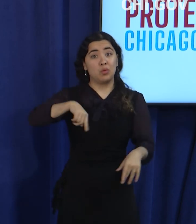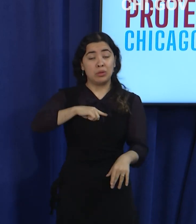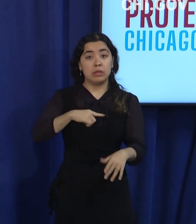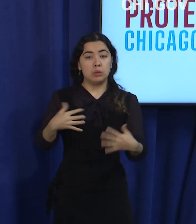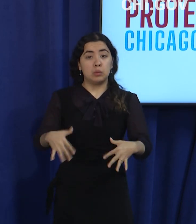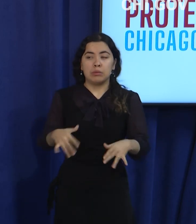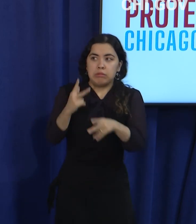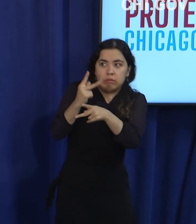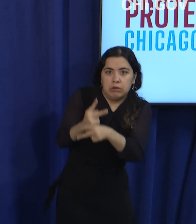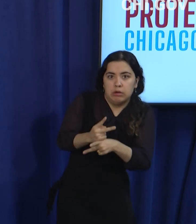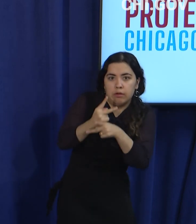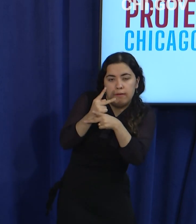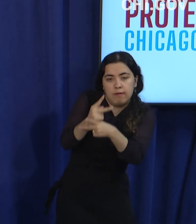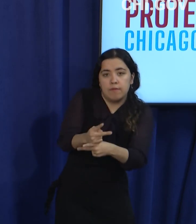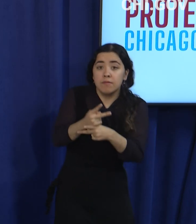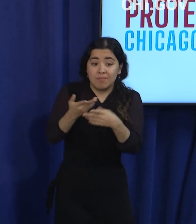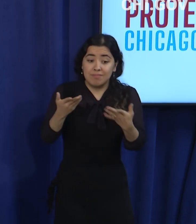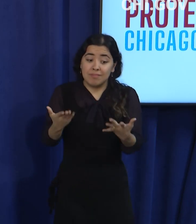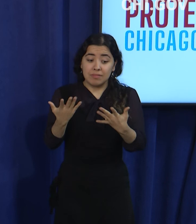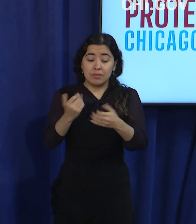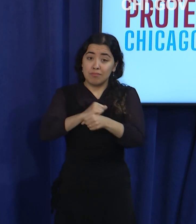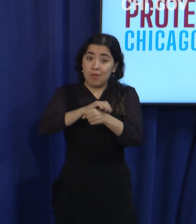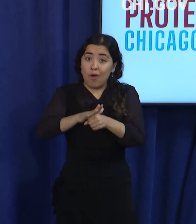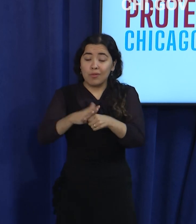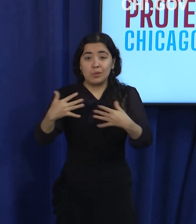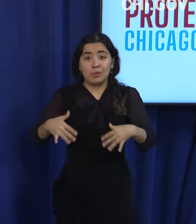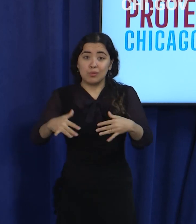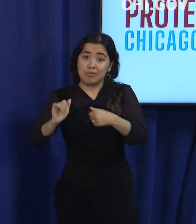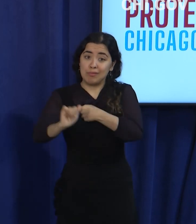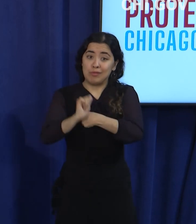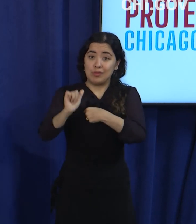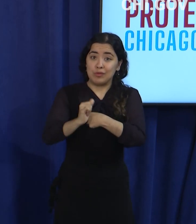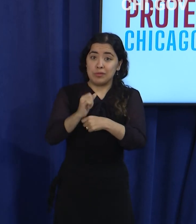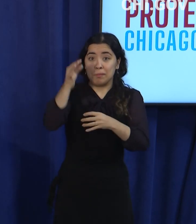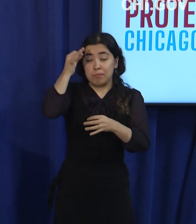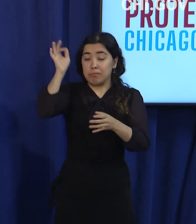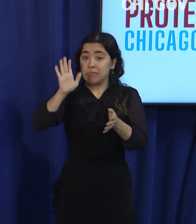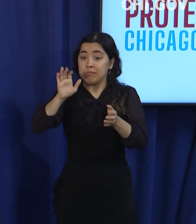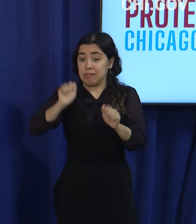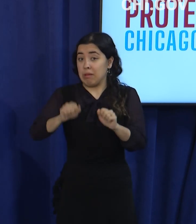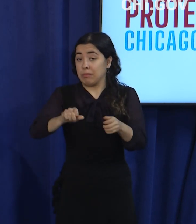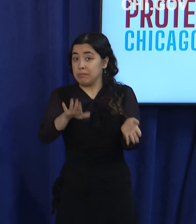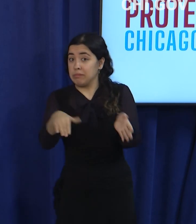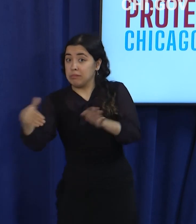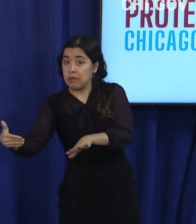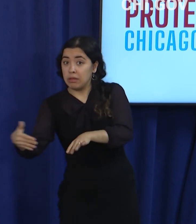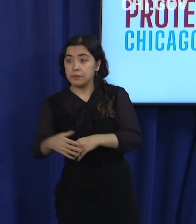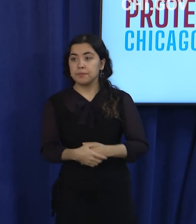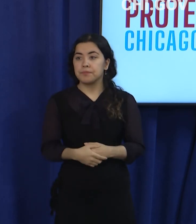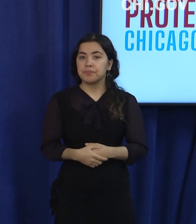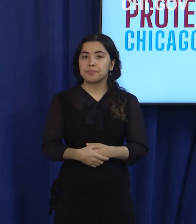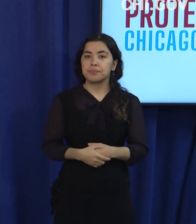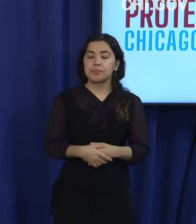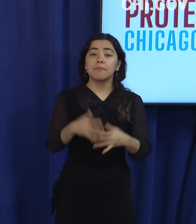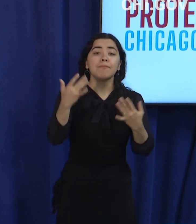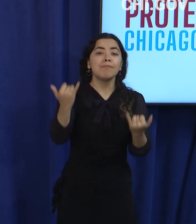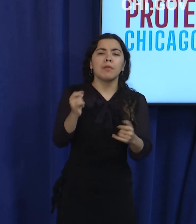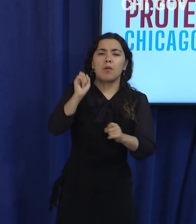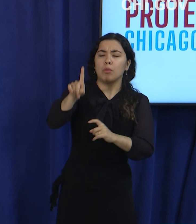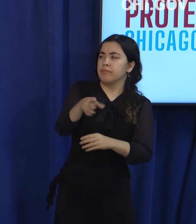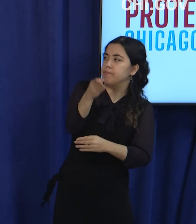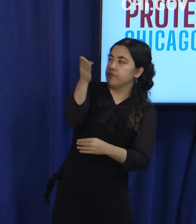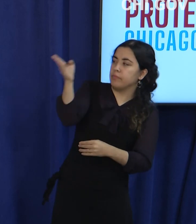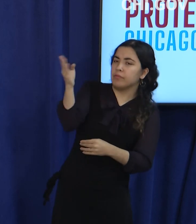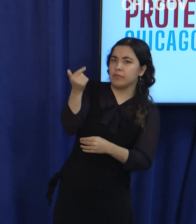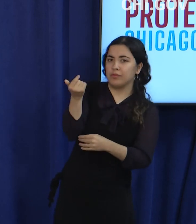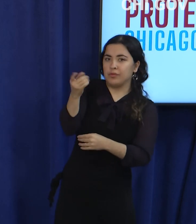in from Telemundo for Dr. Arwady, and that is, with the CDC considering a change in their recommendations for the quarantining from